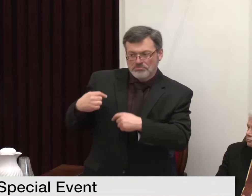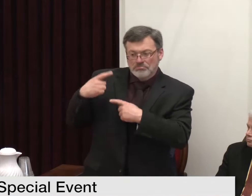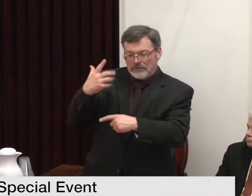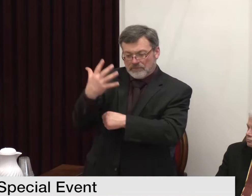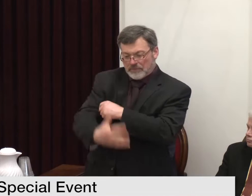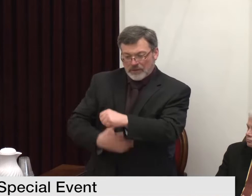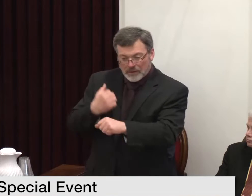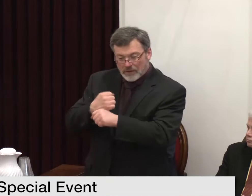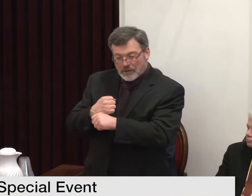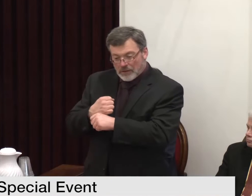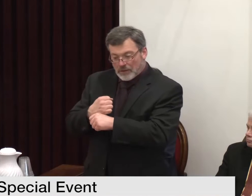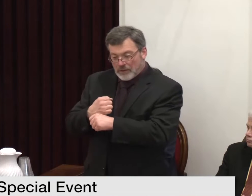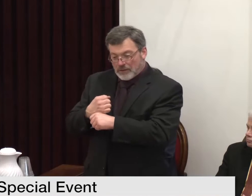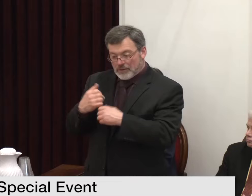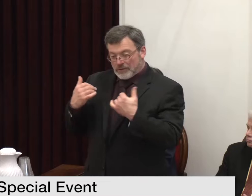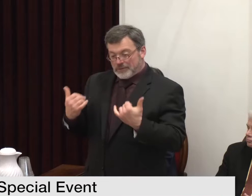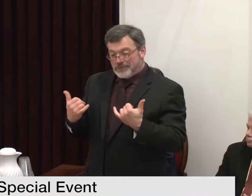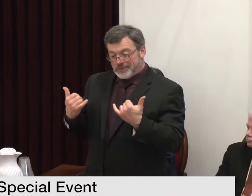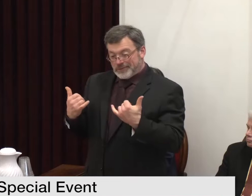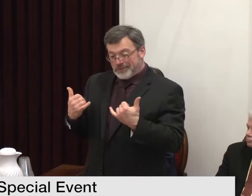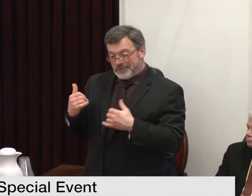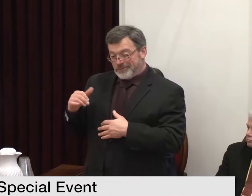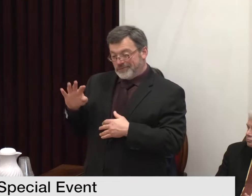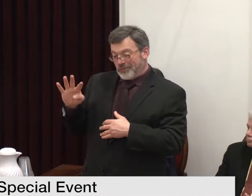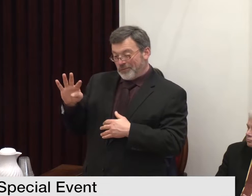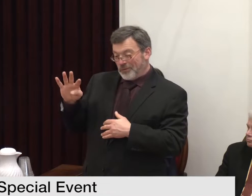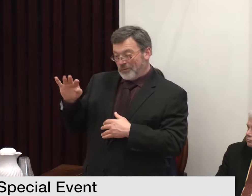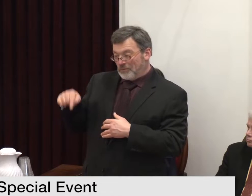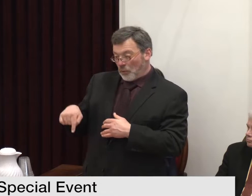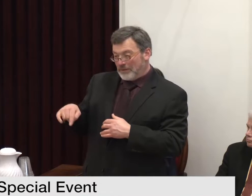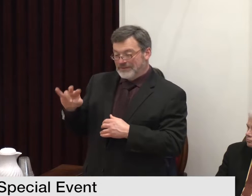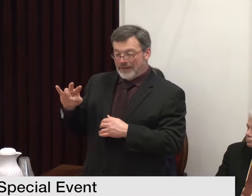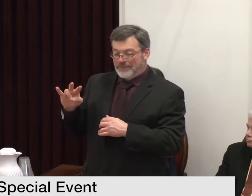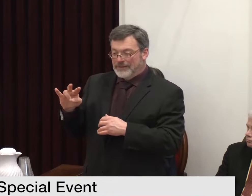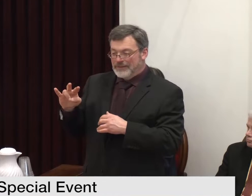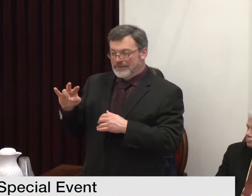about $4.7 billion shy of fully funding.